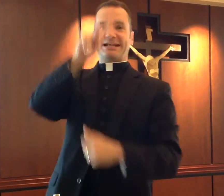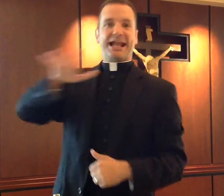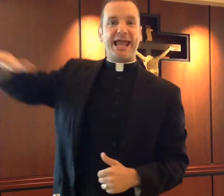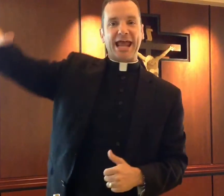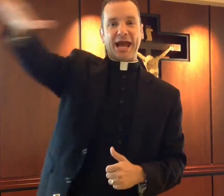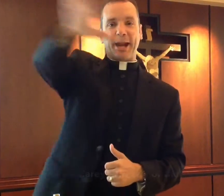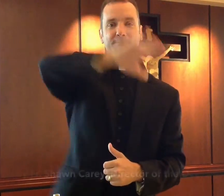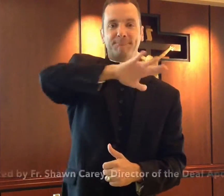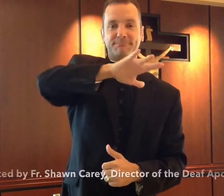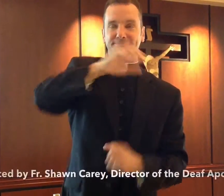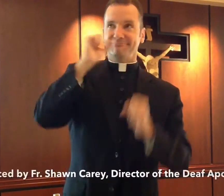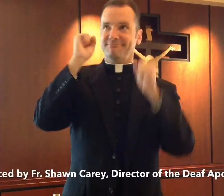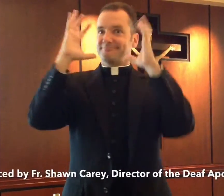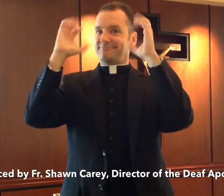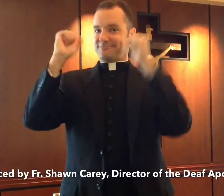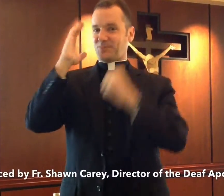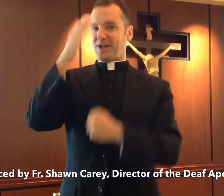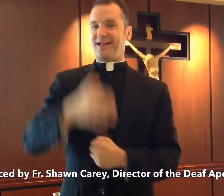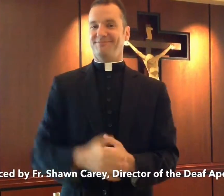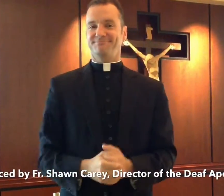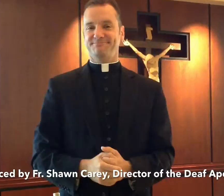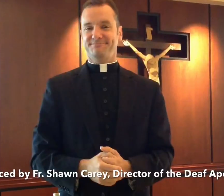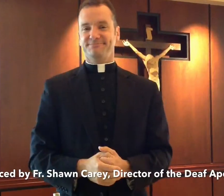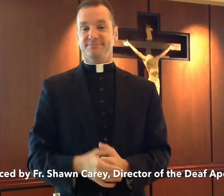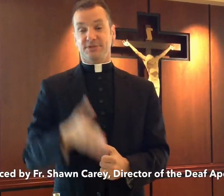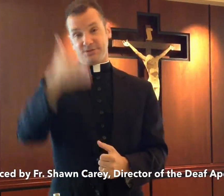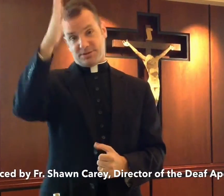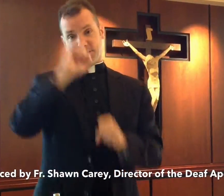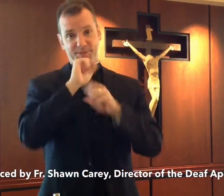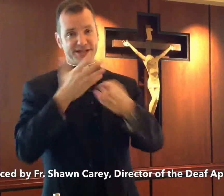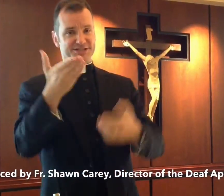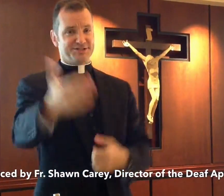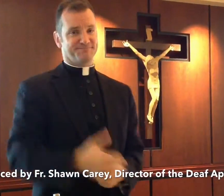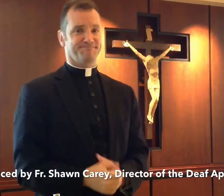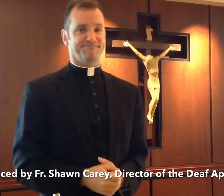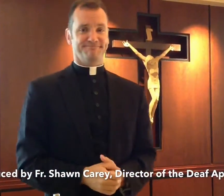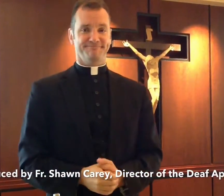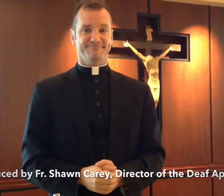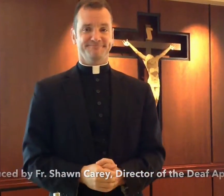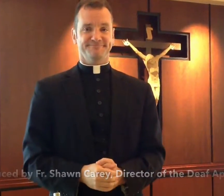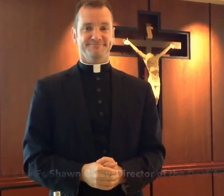become like God's kingdom, and it will be amazing. God bless you.